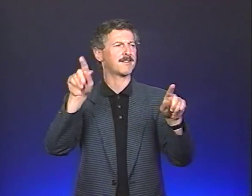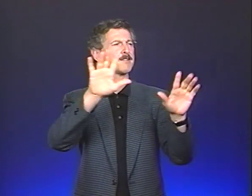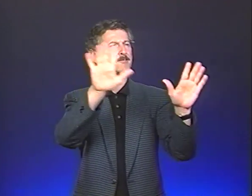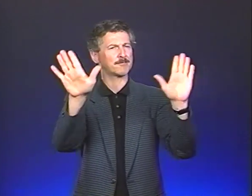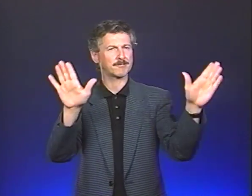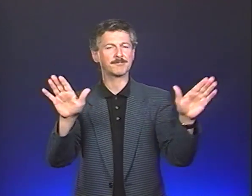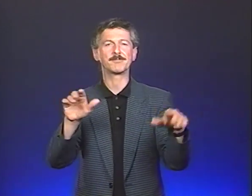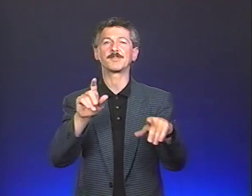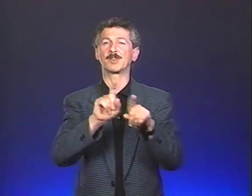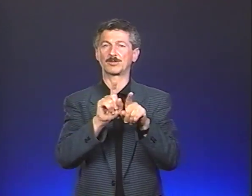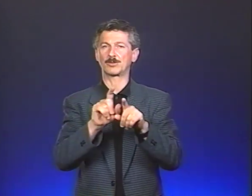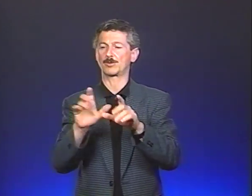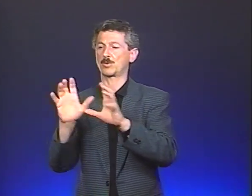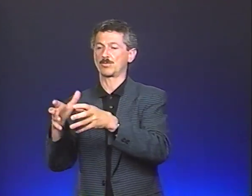sign.